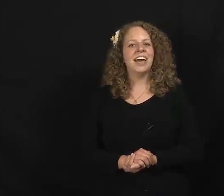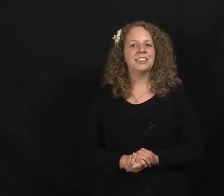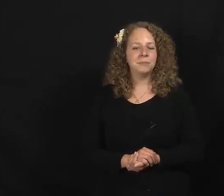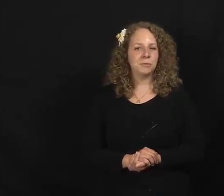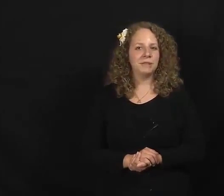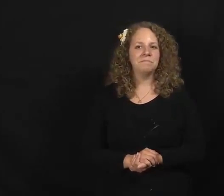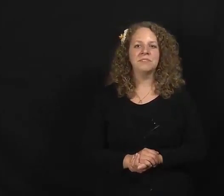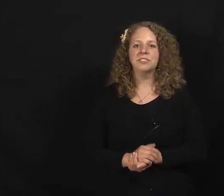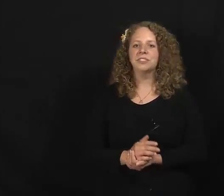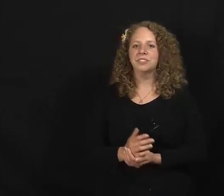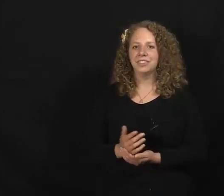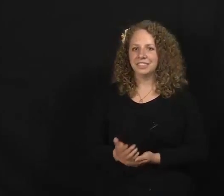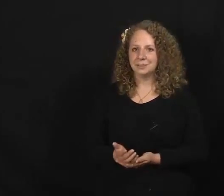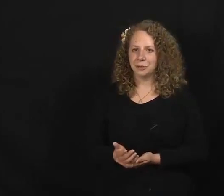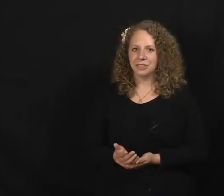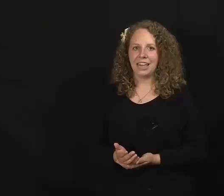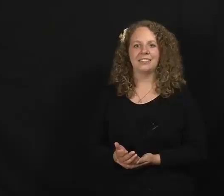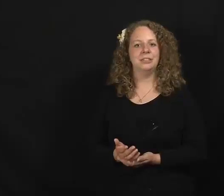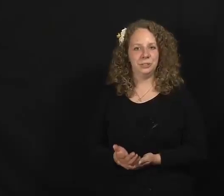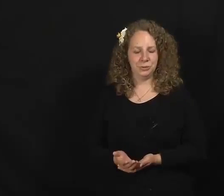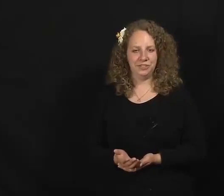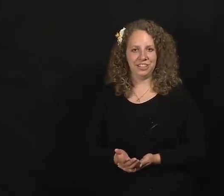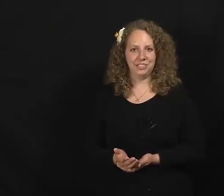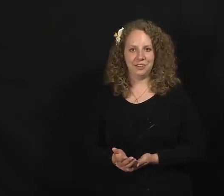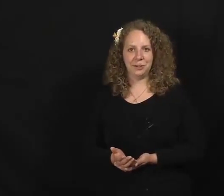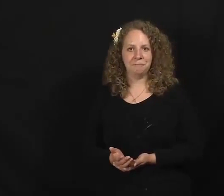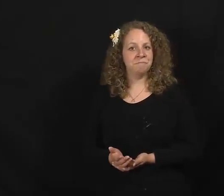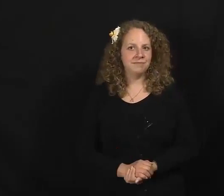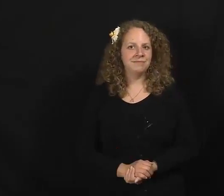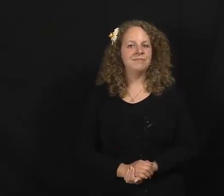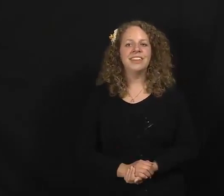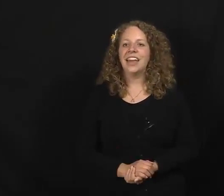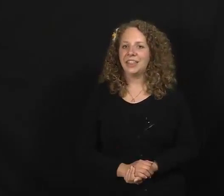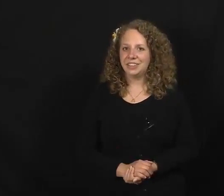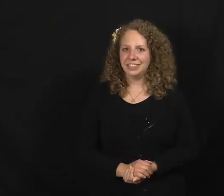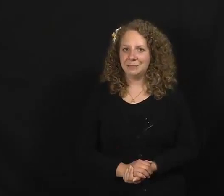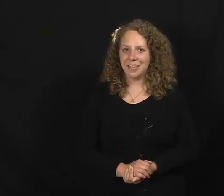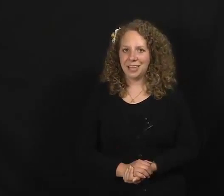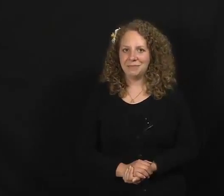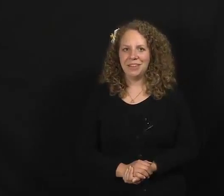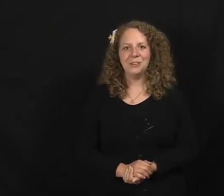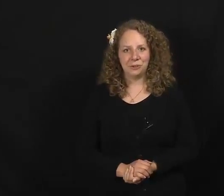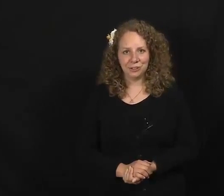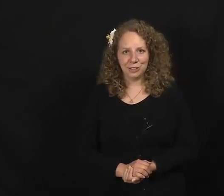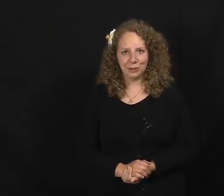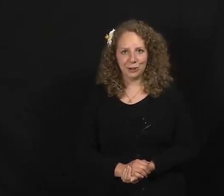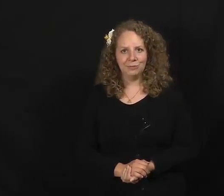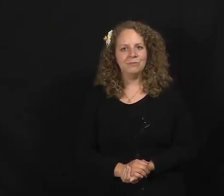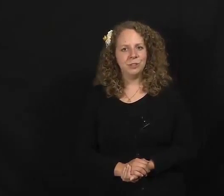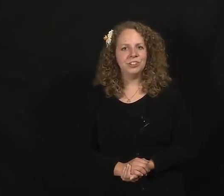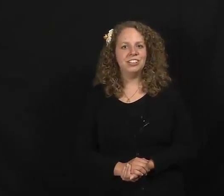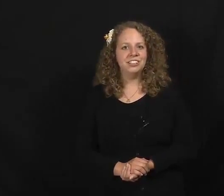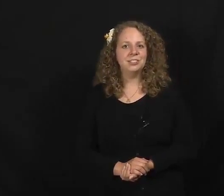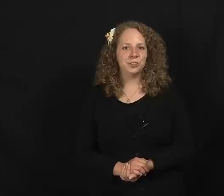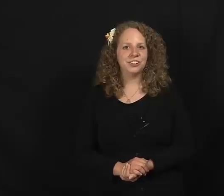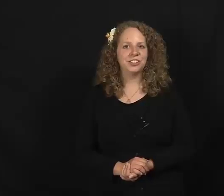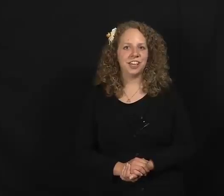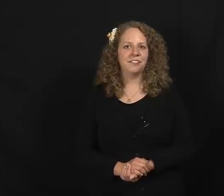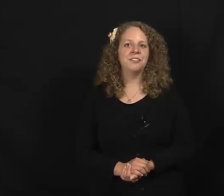At the moment, this is most likely too advanced for you. At the same time, in order to grow, you do need to stretch yourself,